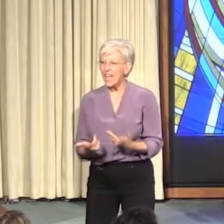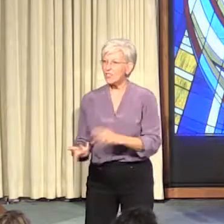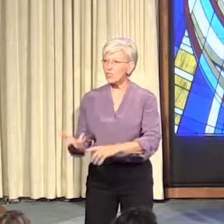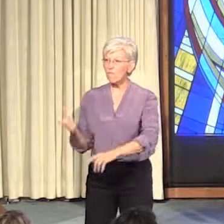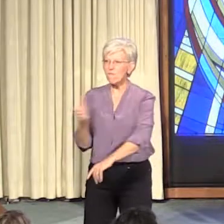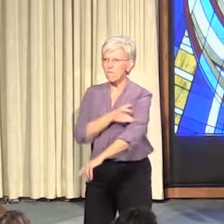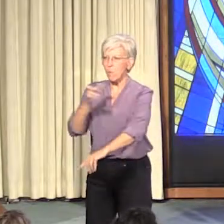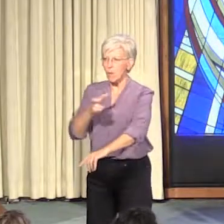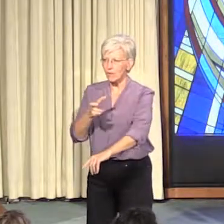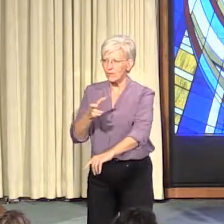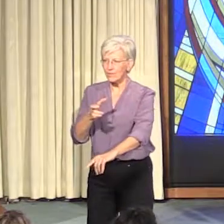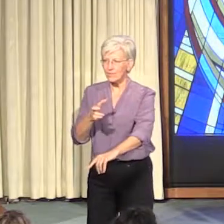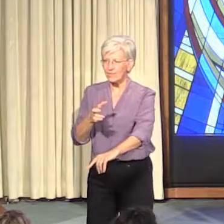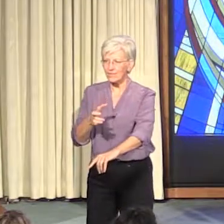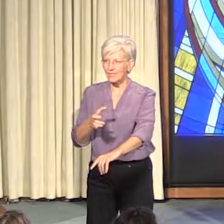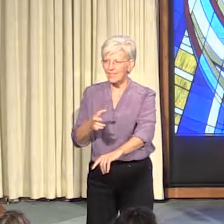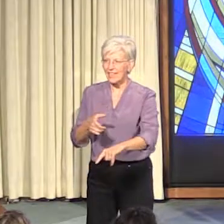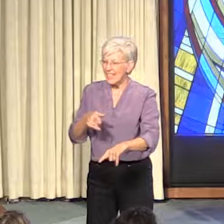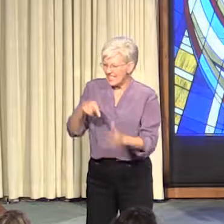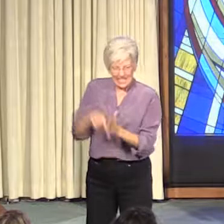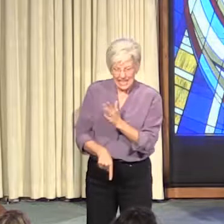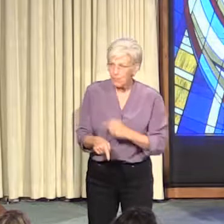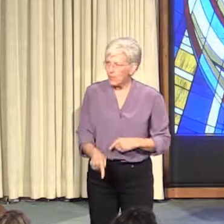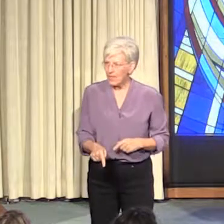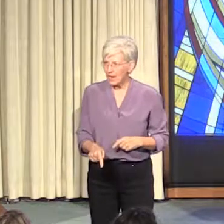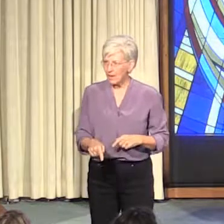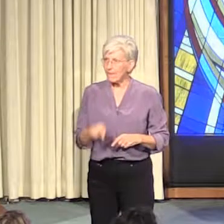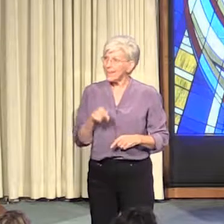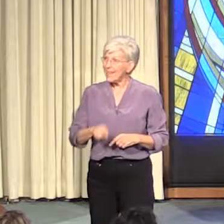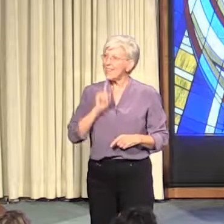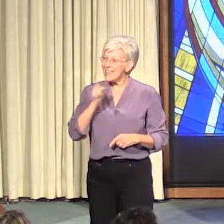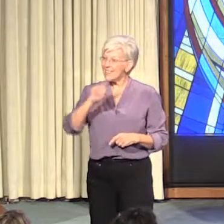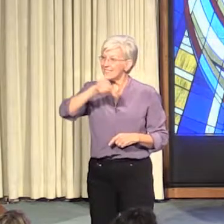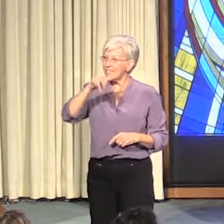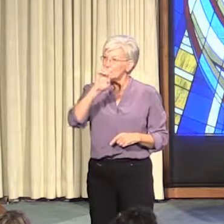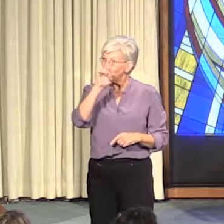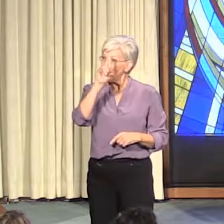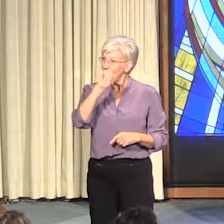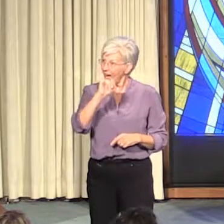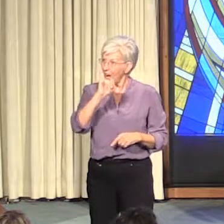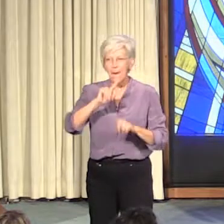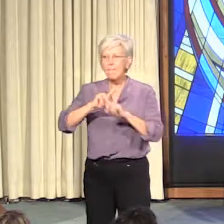Jedi. But he's a farm kid on a desert planet.